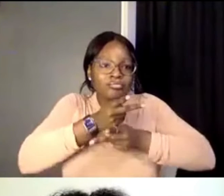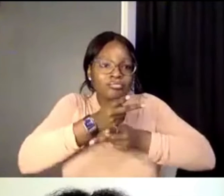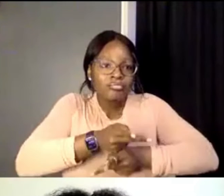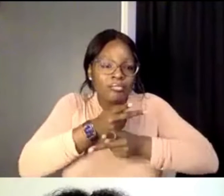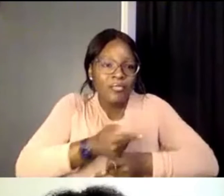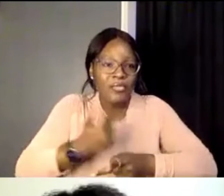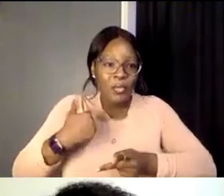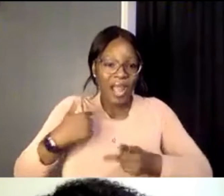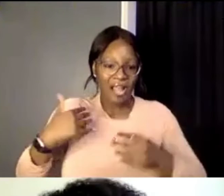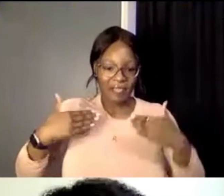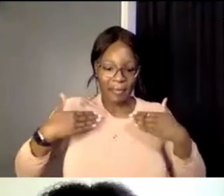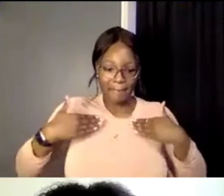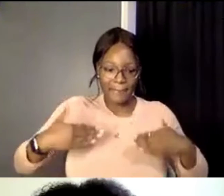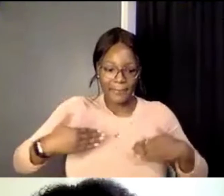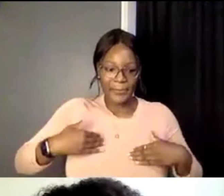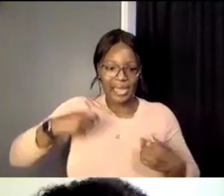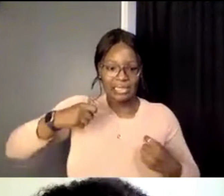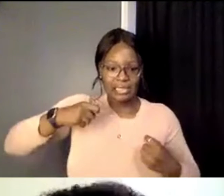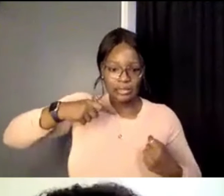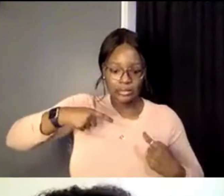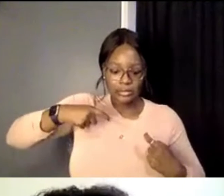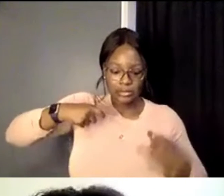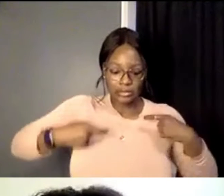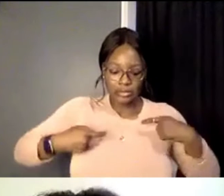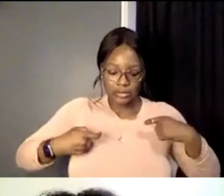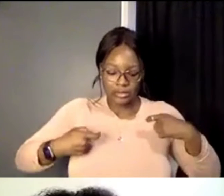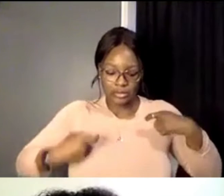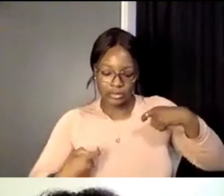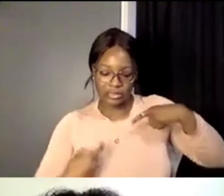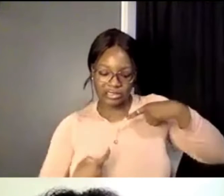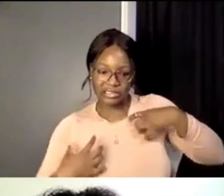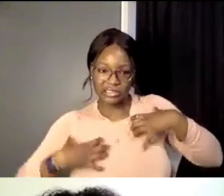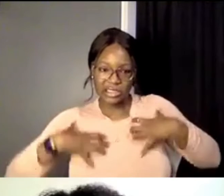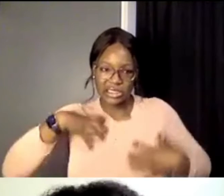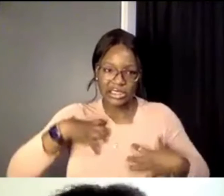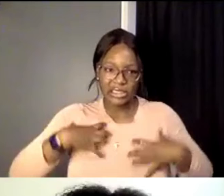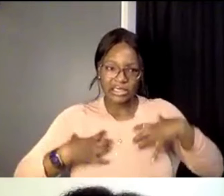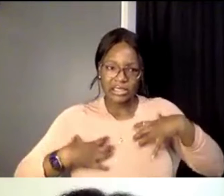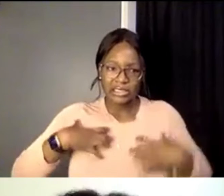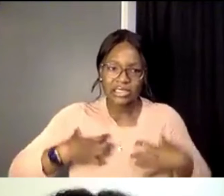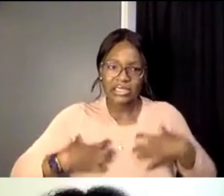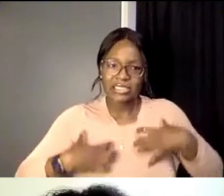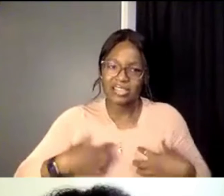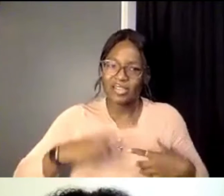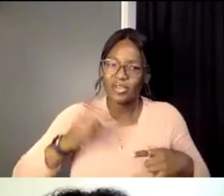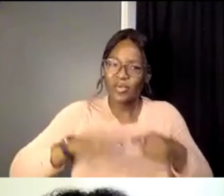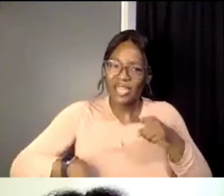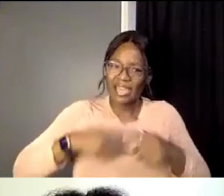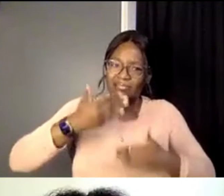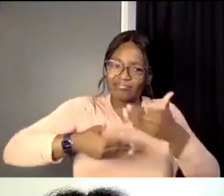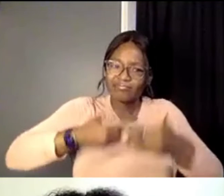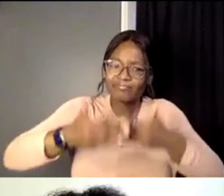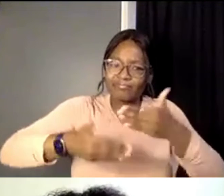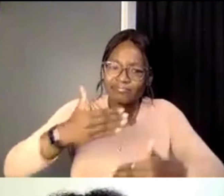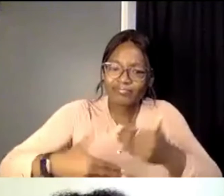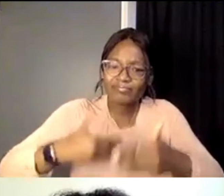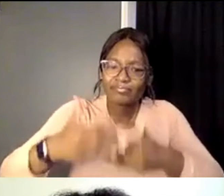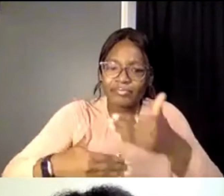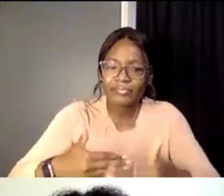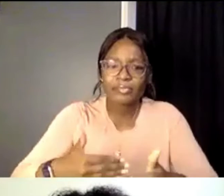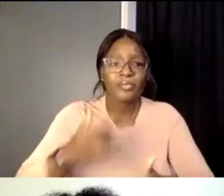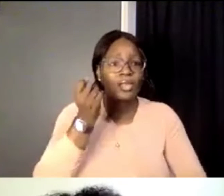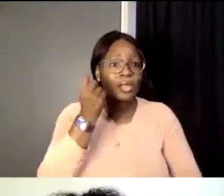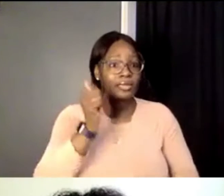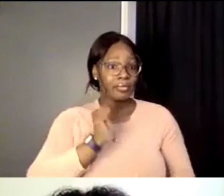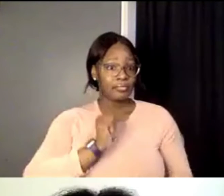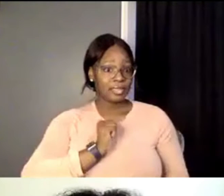body. And so sometimes, you know, when we're stressed or anxious, we feel that in our body. But when we get to this point of like kind of no return, you know, I've had times